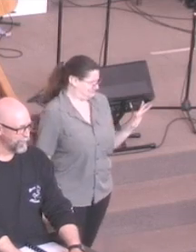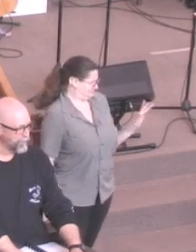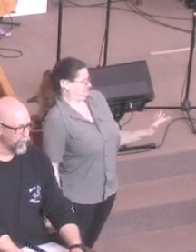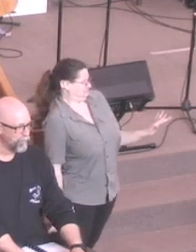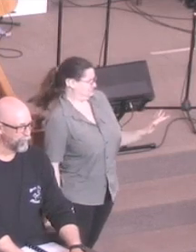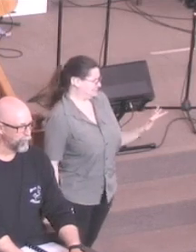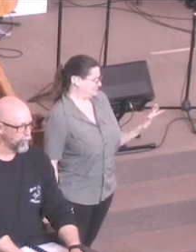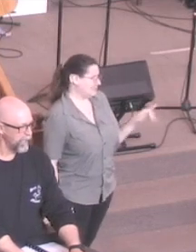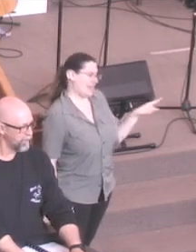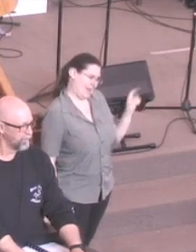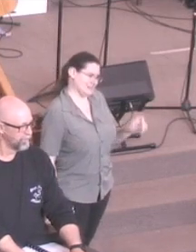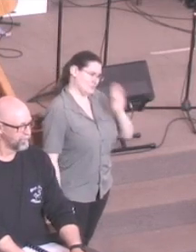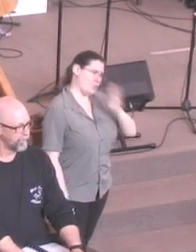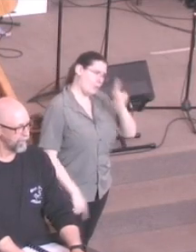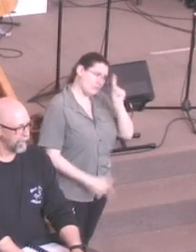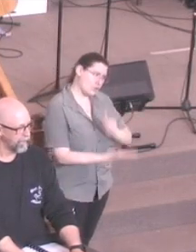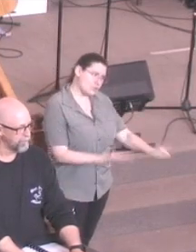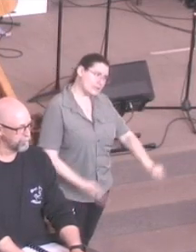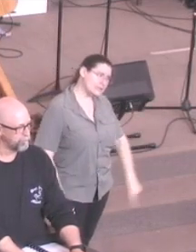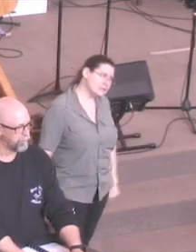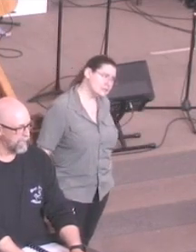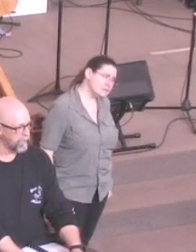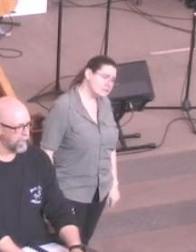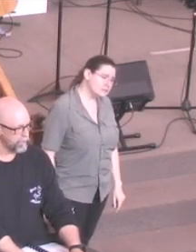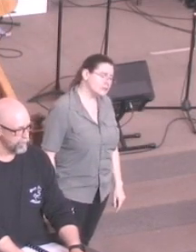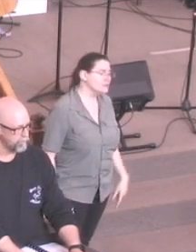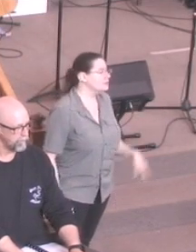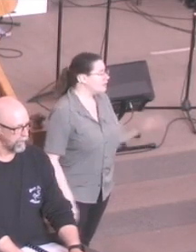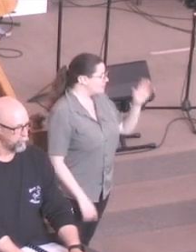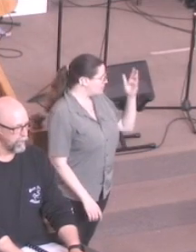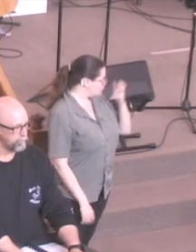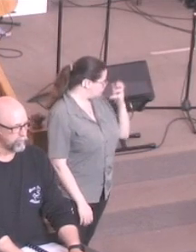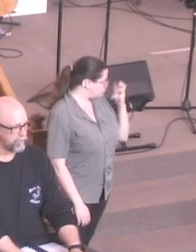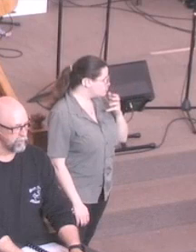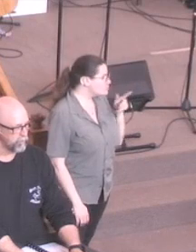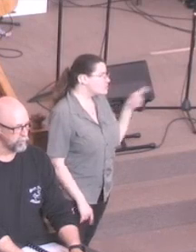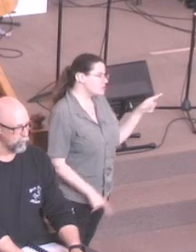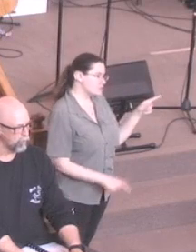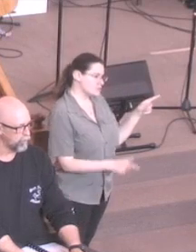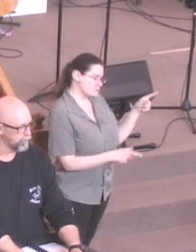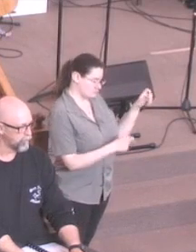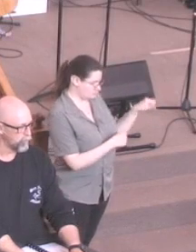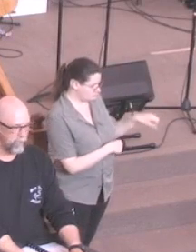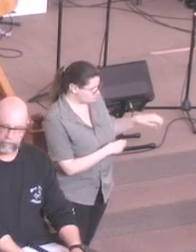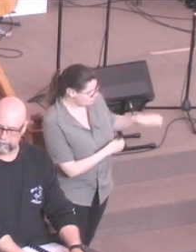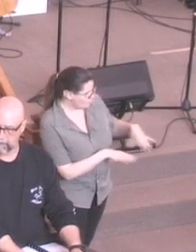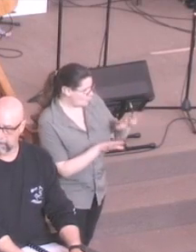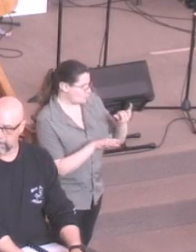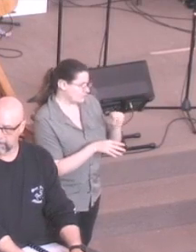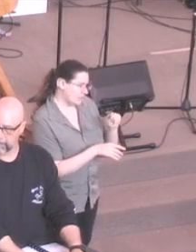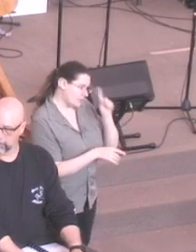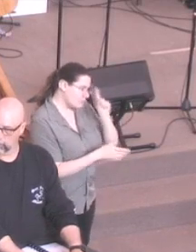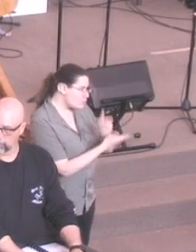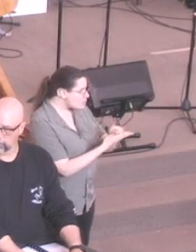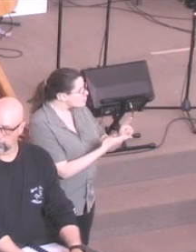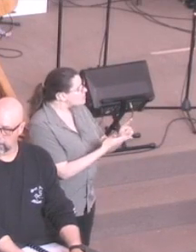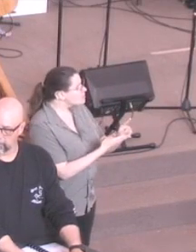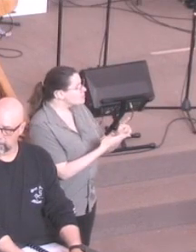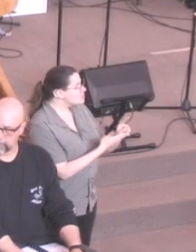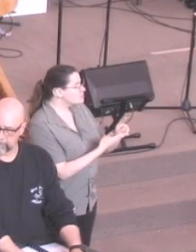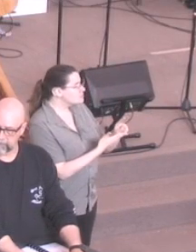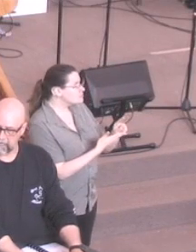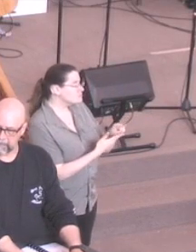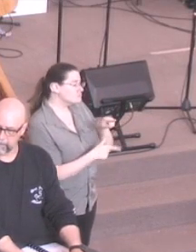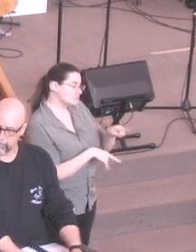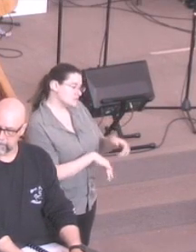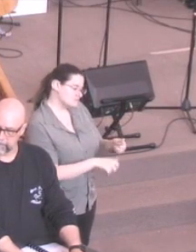he's got to be sober for a week. And by gosh, he went and moved in with Warlord for a week. And Warlord brought him